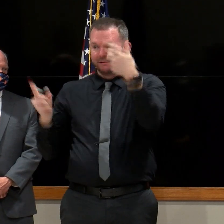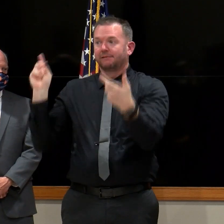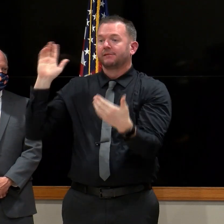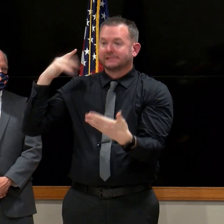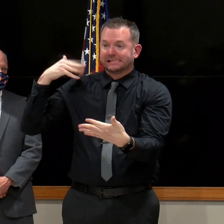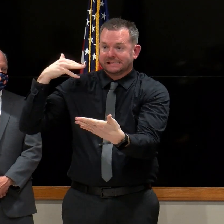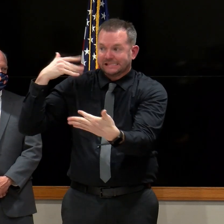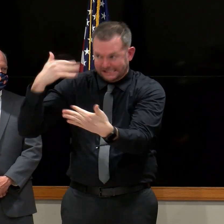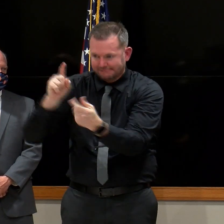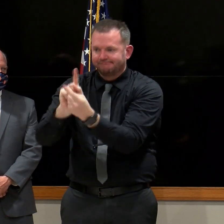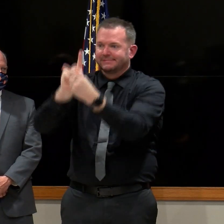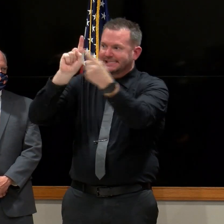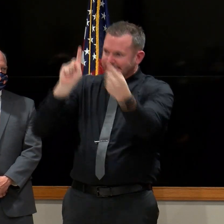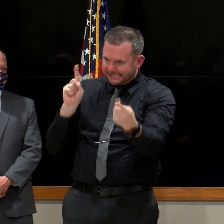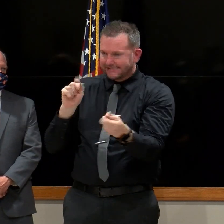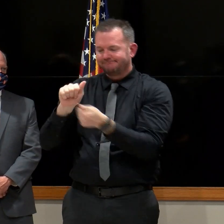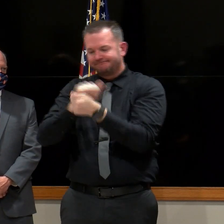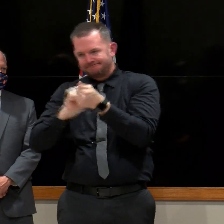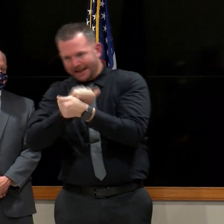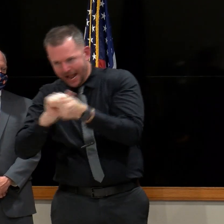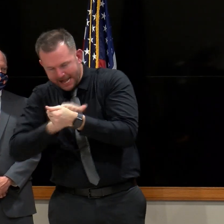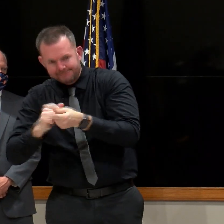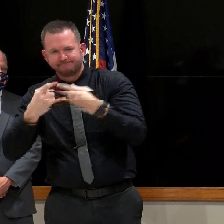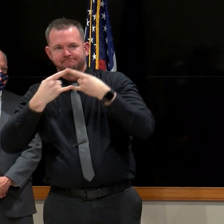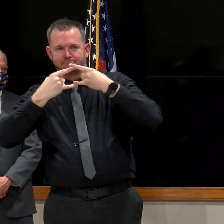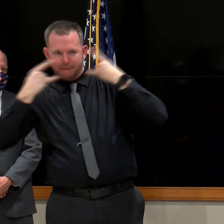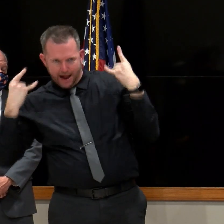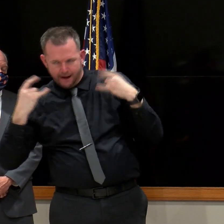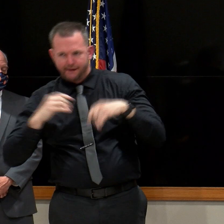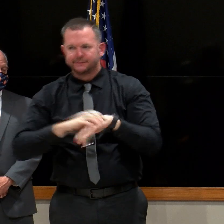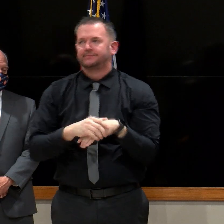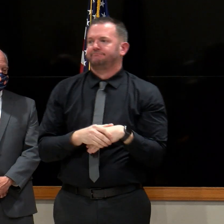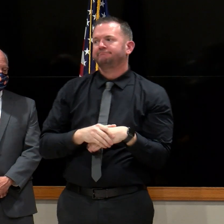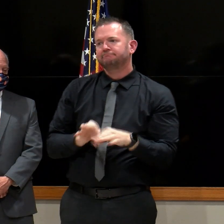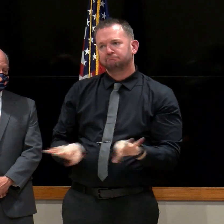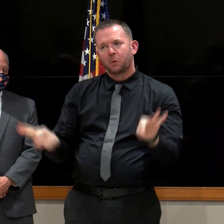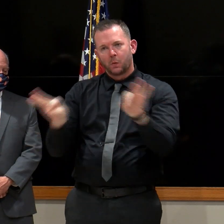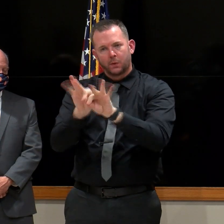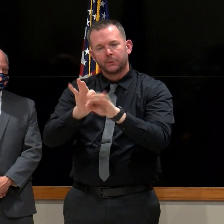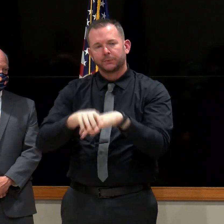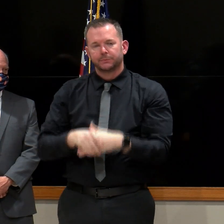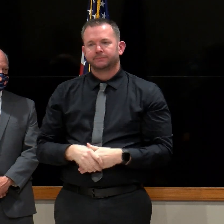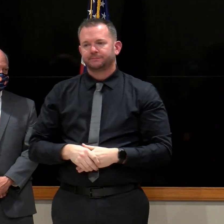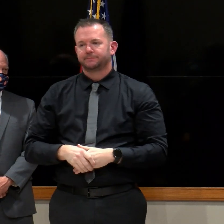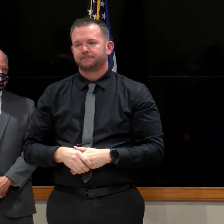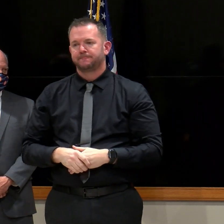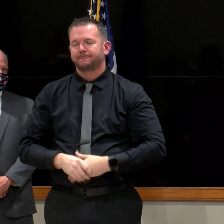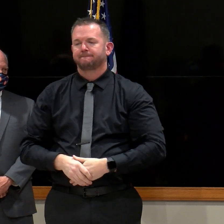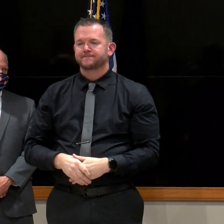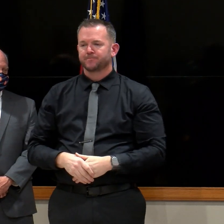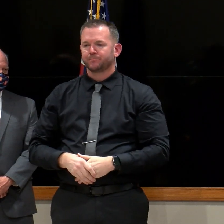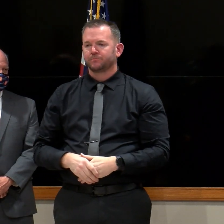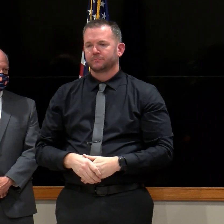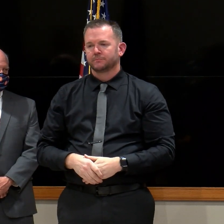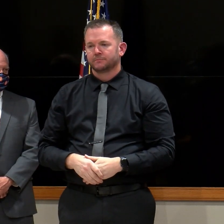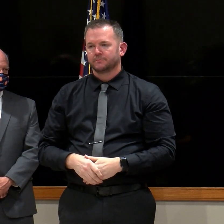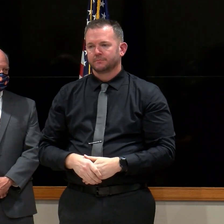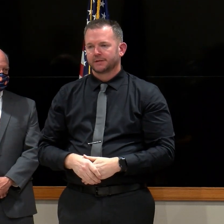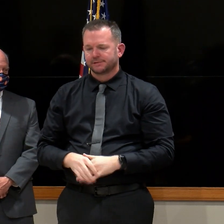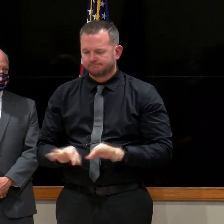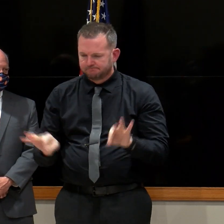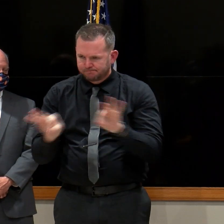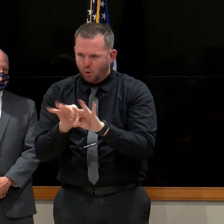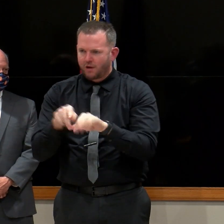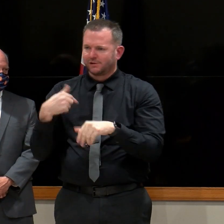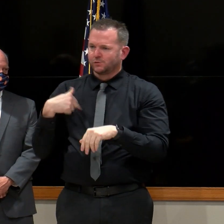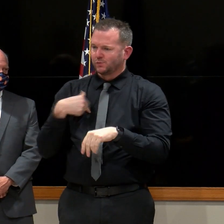washing our hands, and wearing our face mask. And more importantly, we have to reinforce testing.